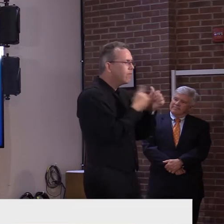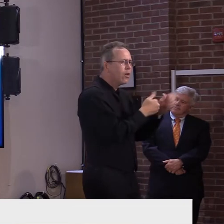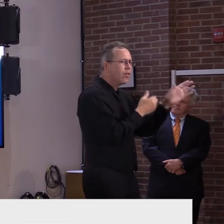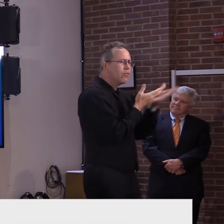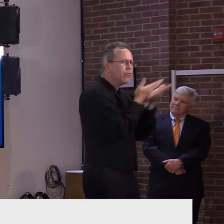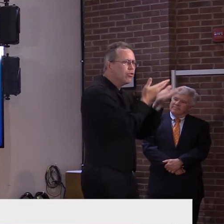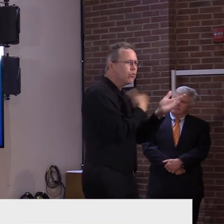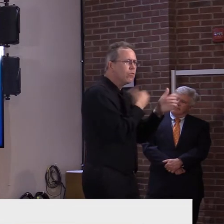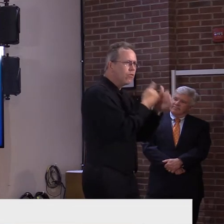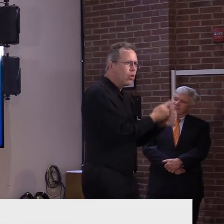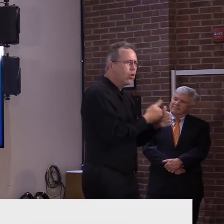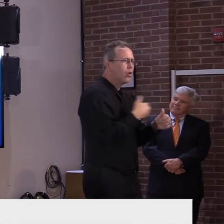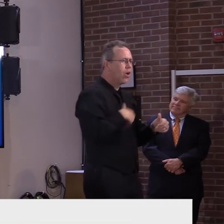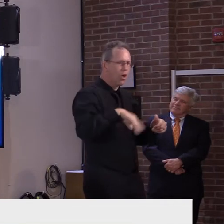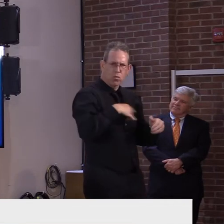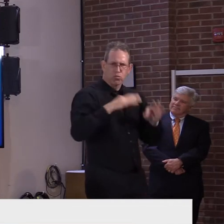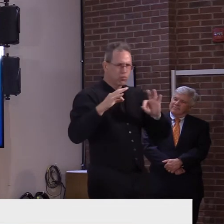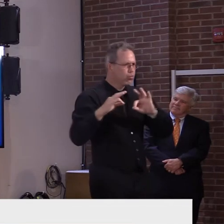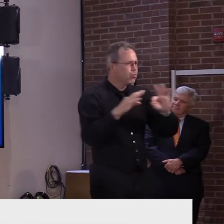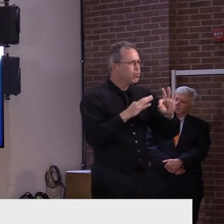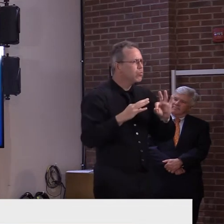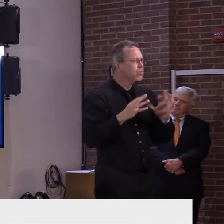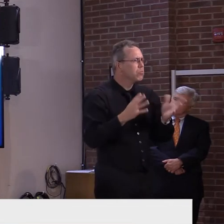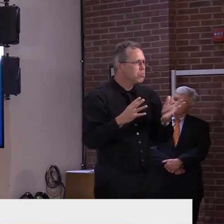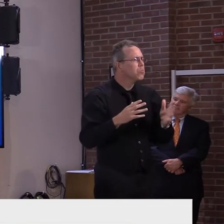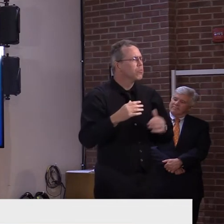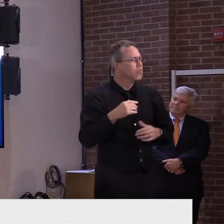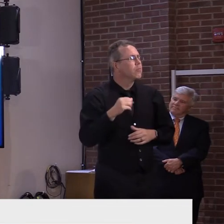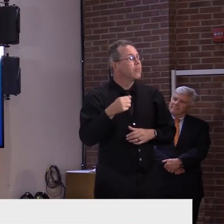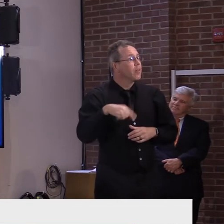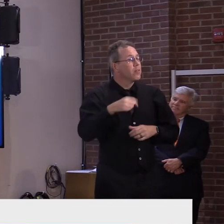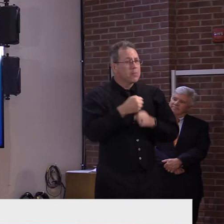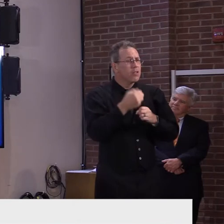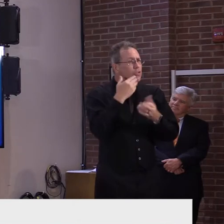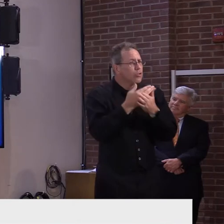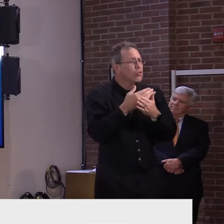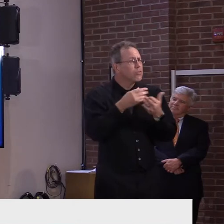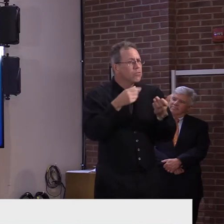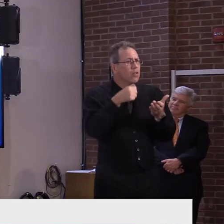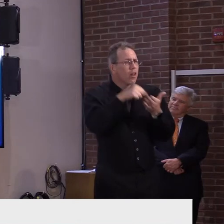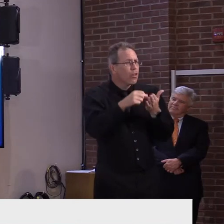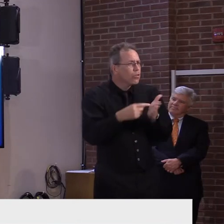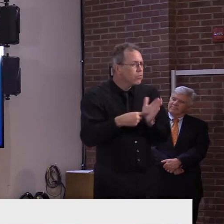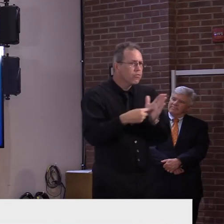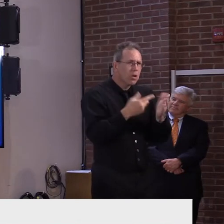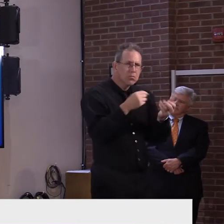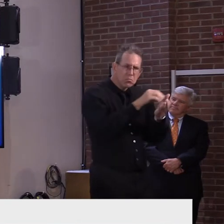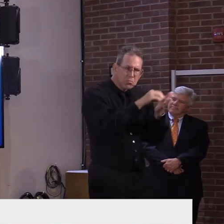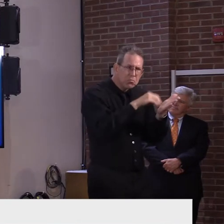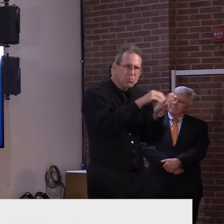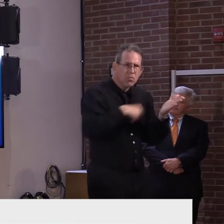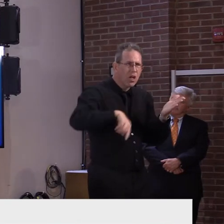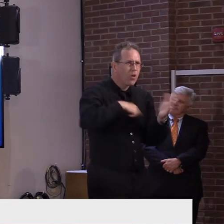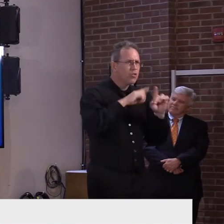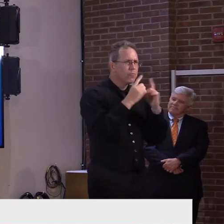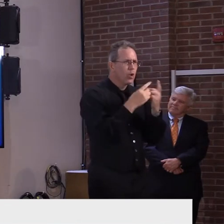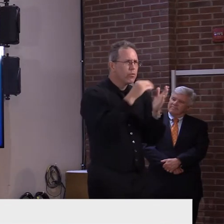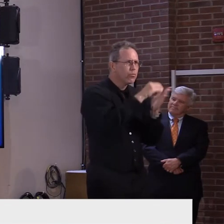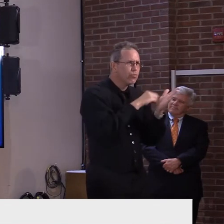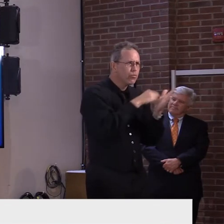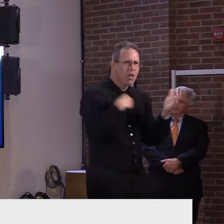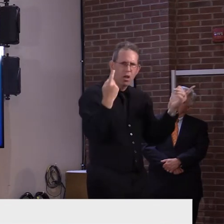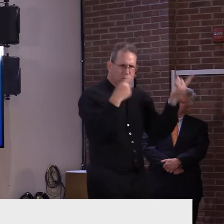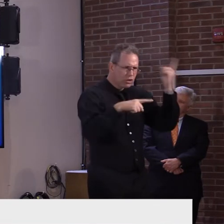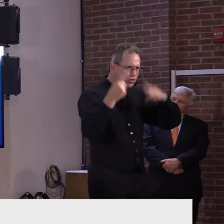hard. They come up with appropriate recommendations, and I would not say